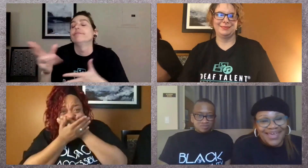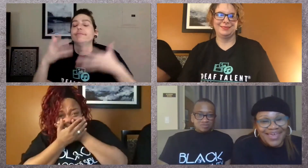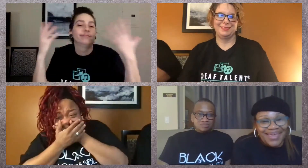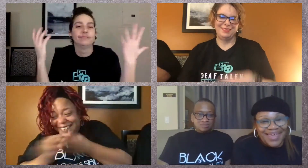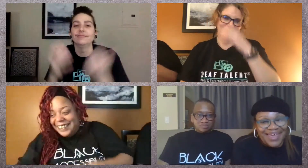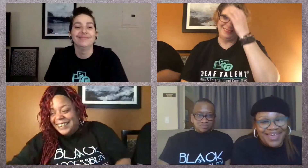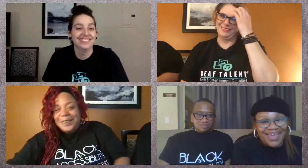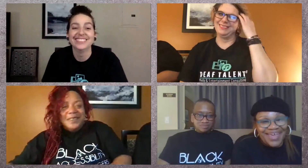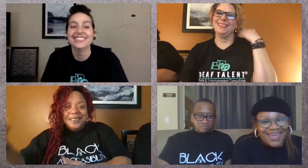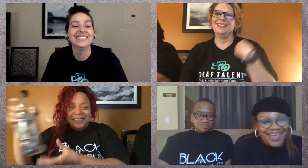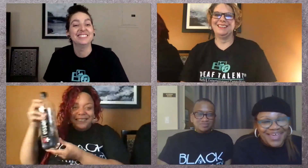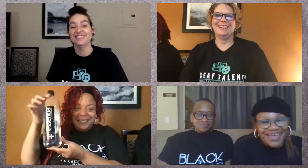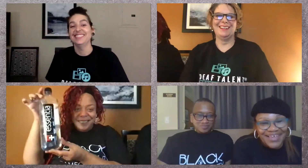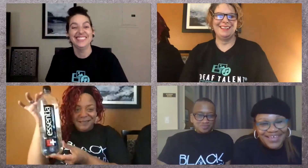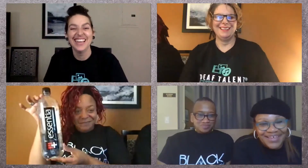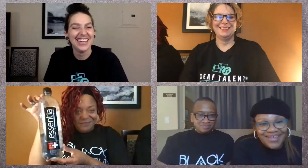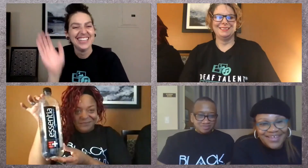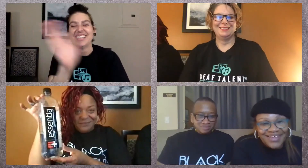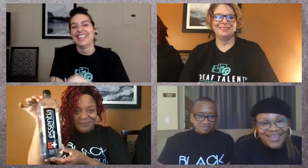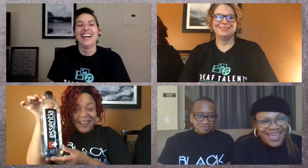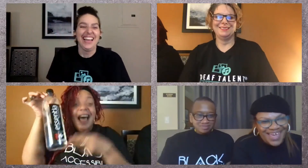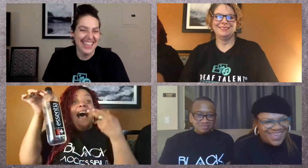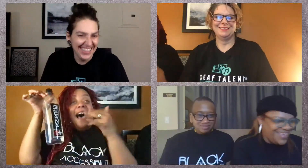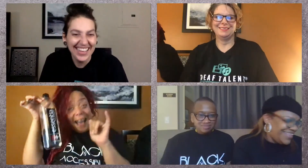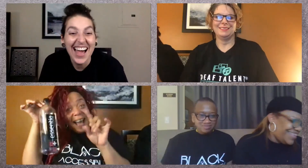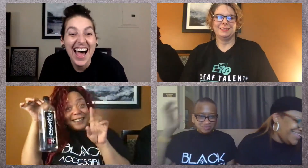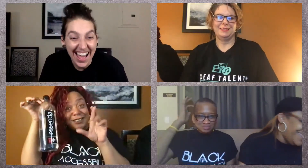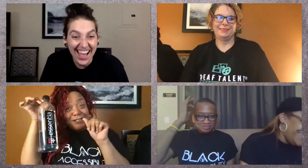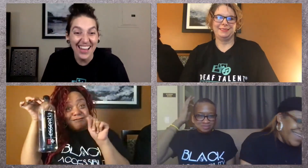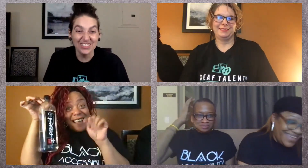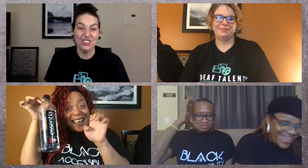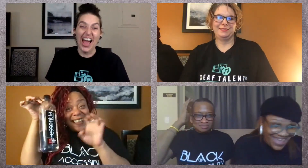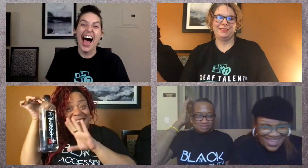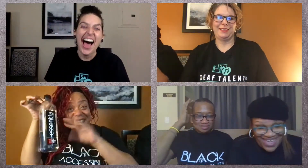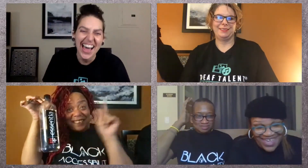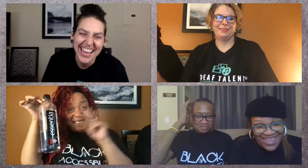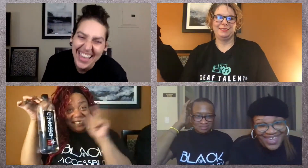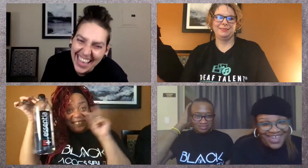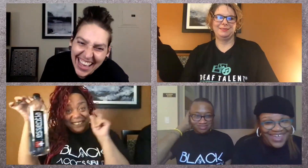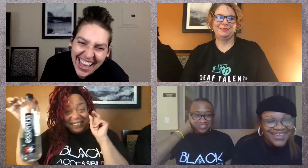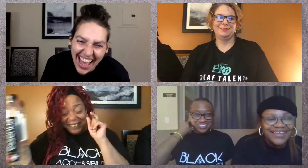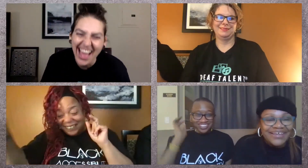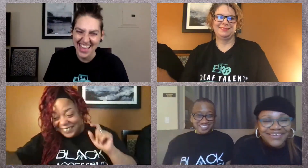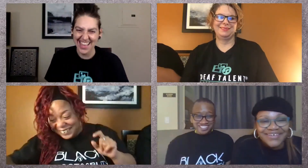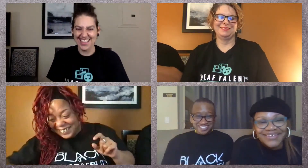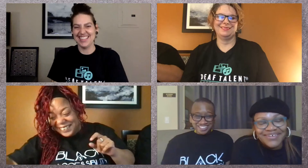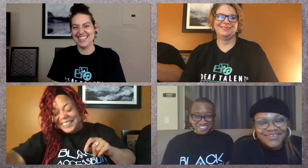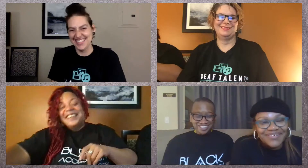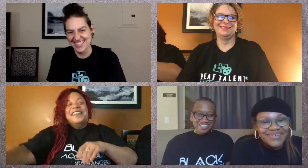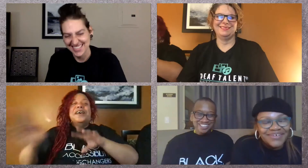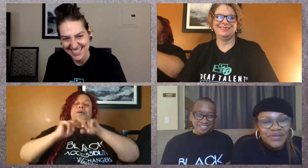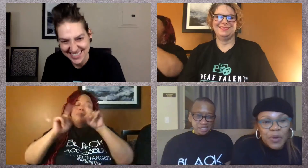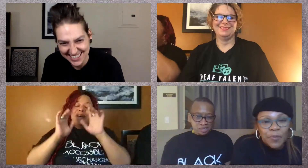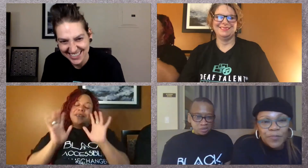hey, sorry about my language. I'm drinking water.